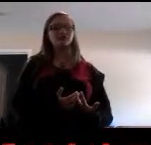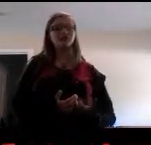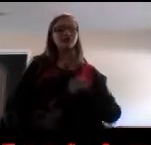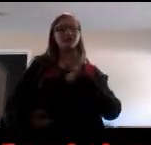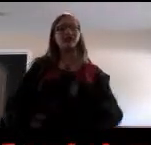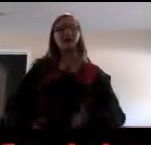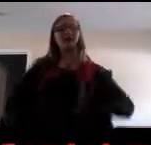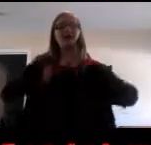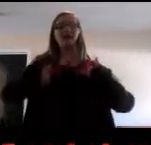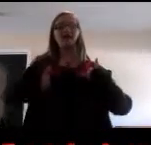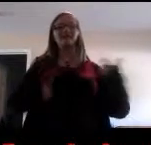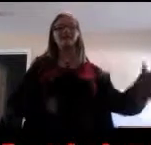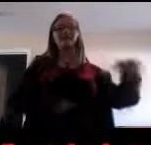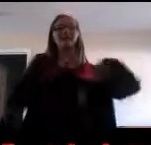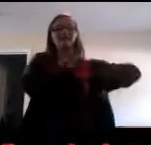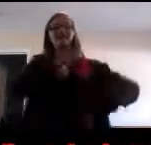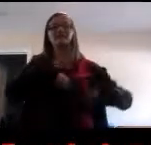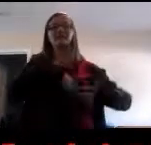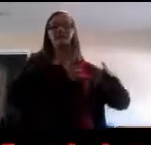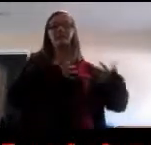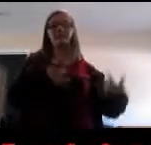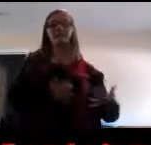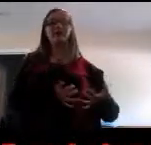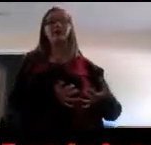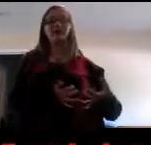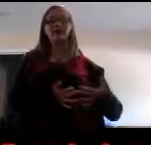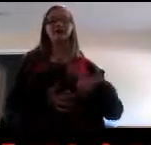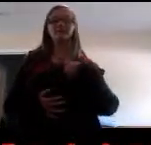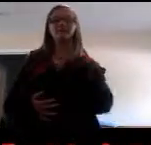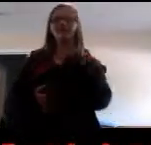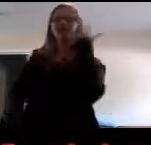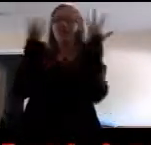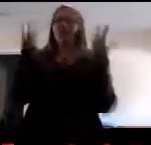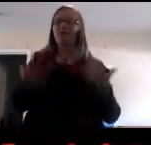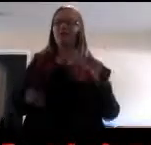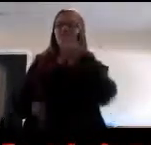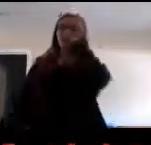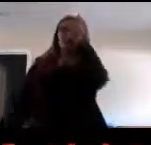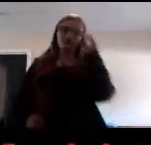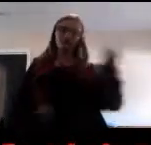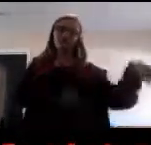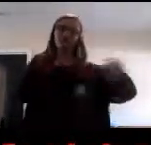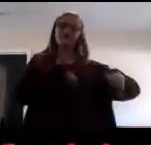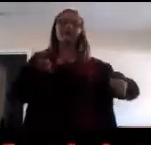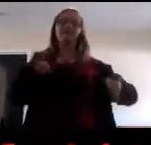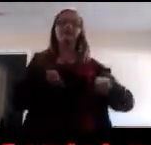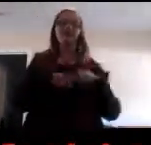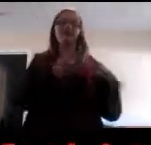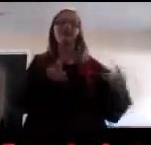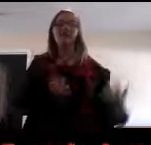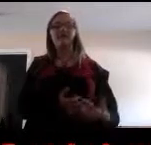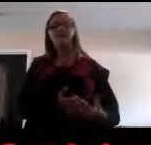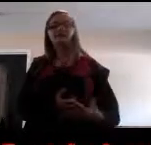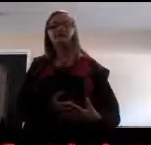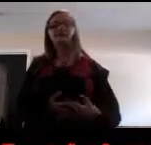I'm a liar She's a tear in my heart, I'm a farmer She's a tear in my heart,